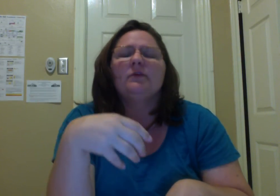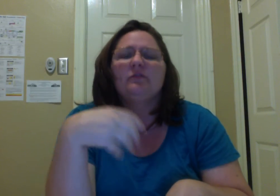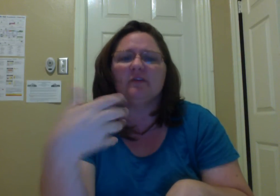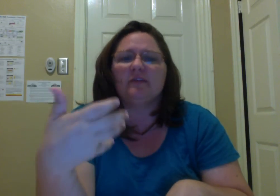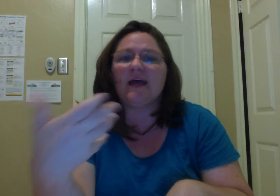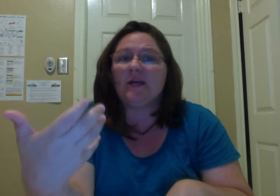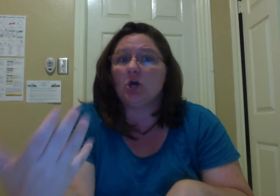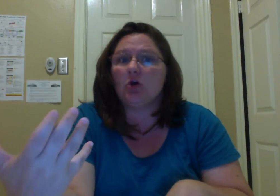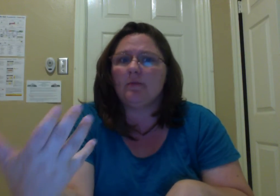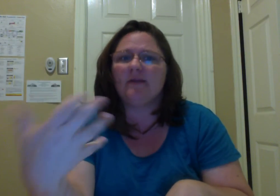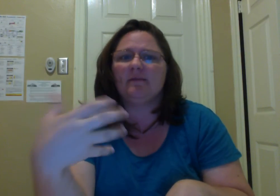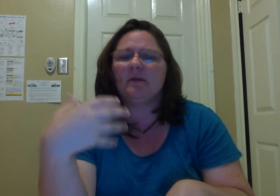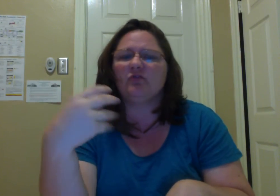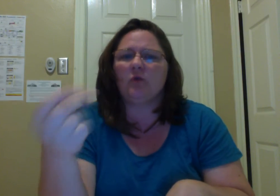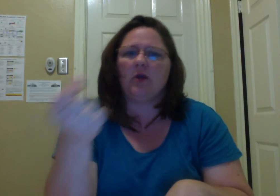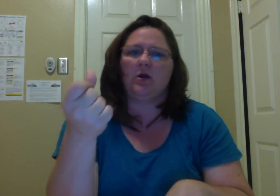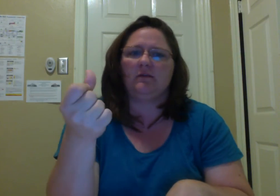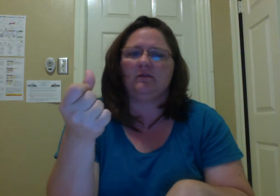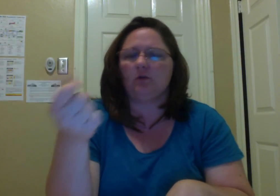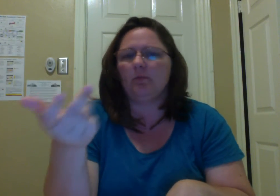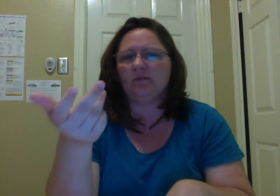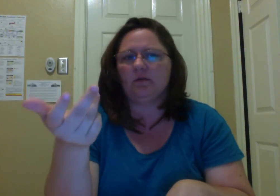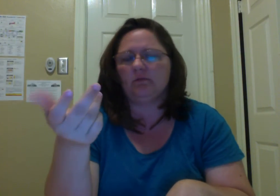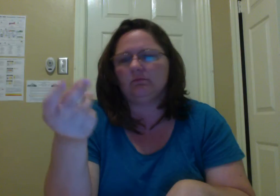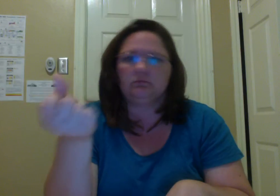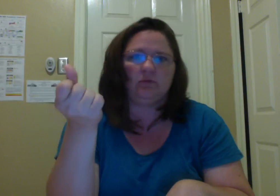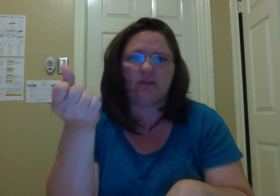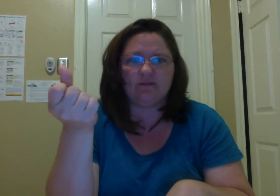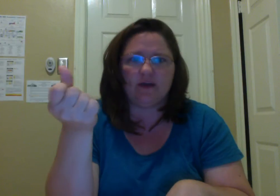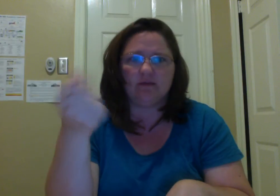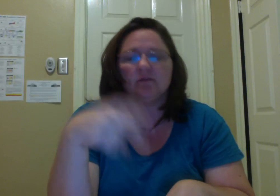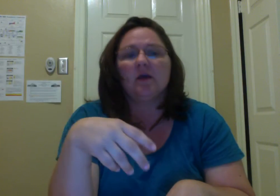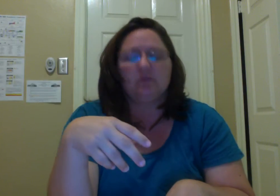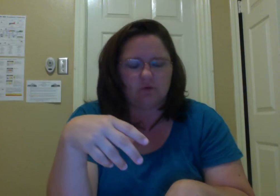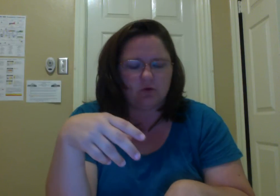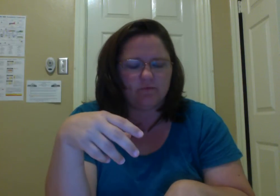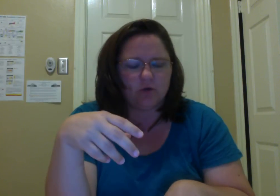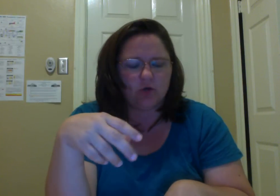still sign no, but it's much quicker because nope is you say it fast. So for nope, you'd be